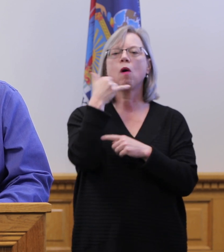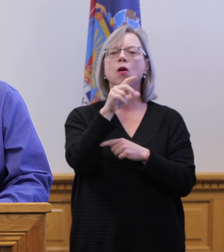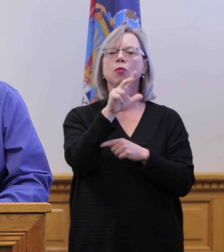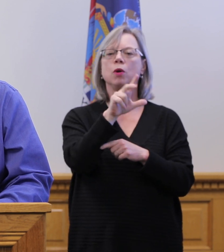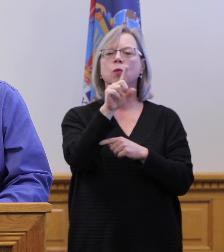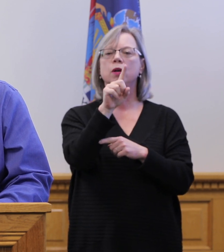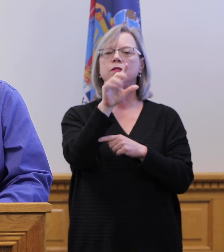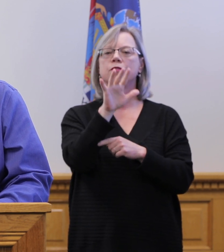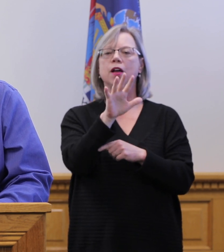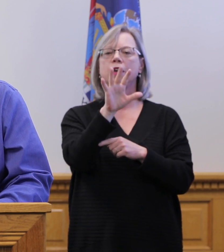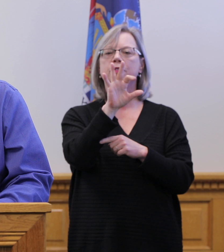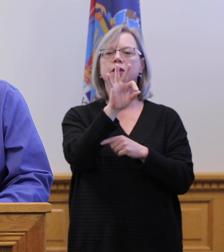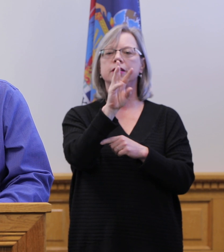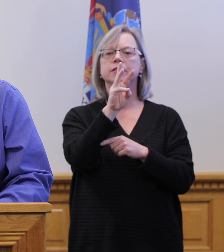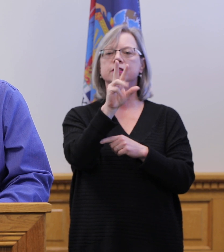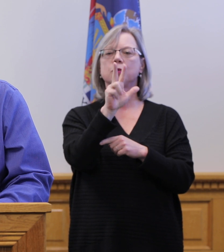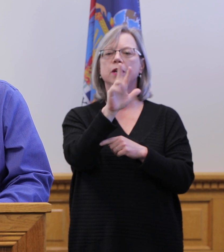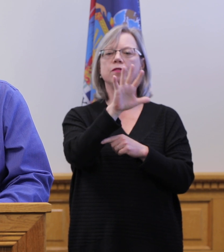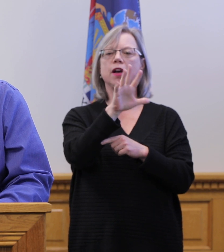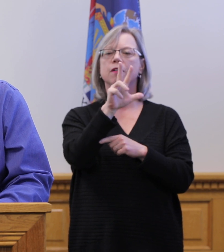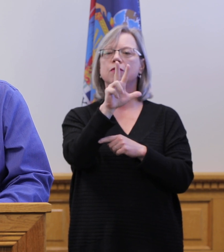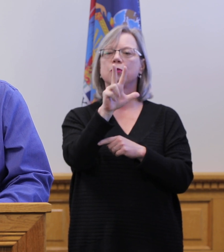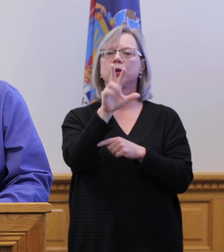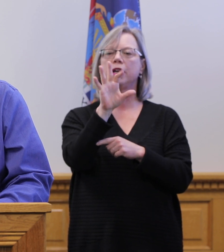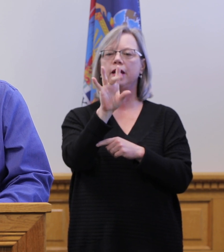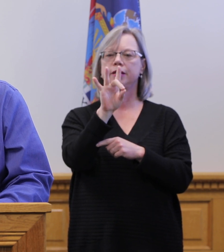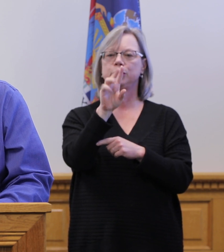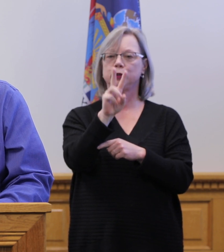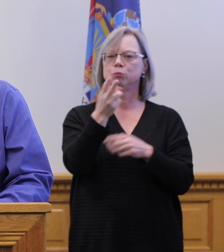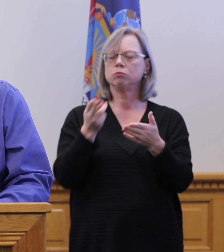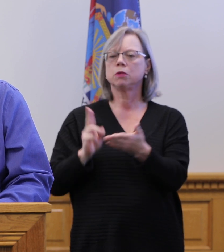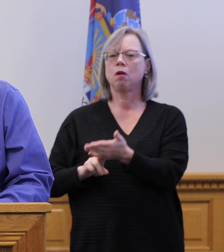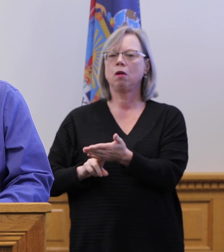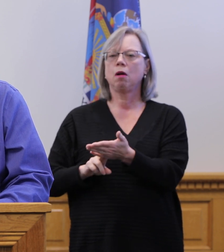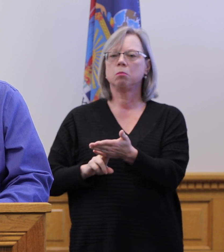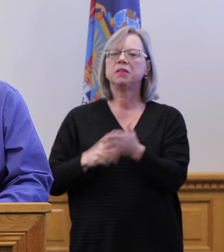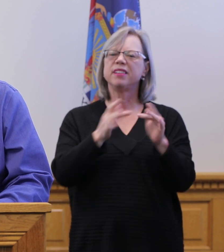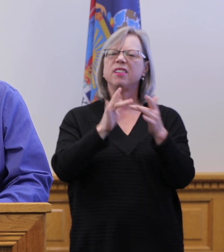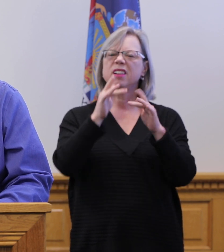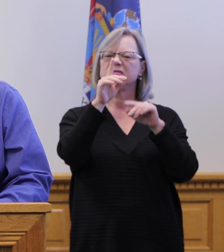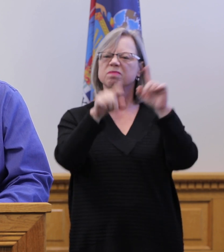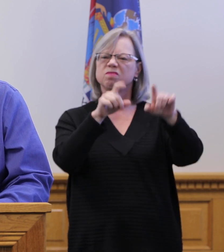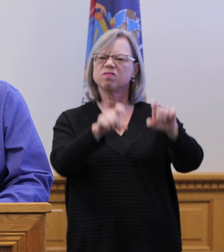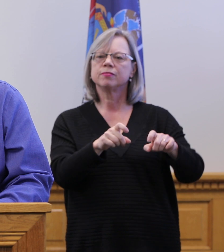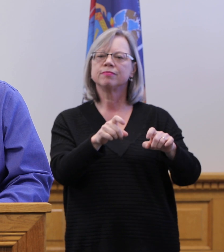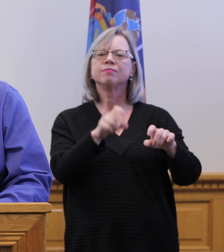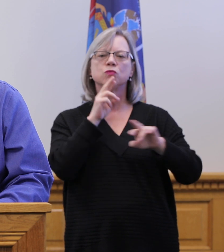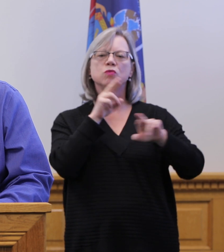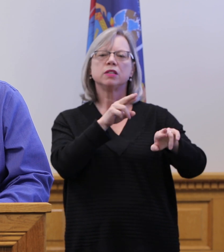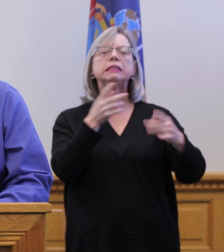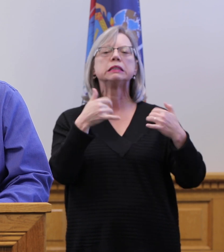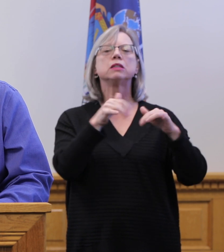315-963-5382 to sign up. The broadband internet study is still open. Go to cnyinternet.com for